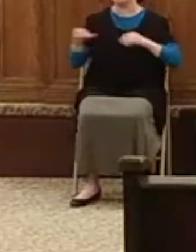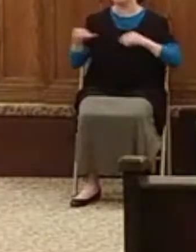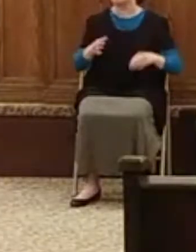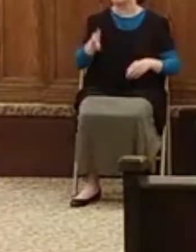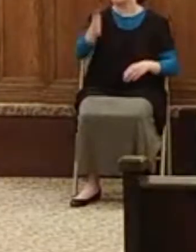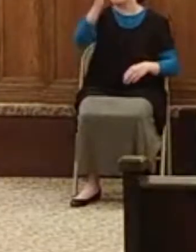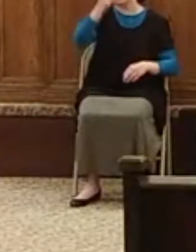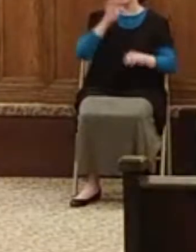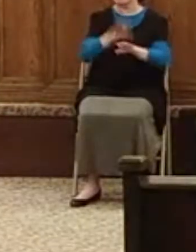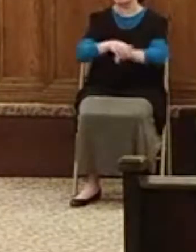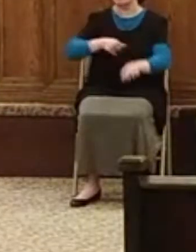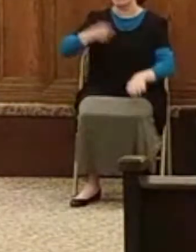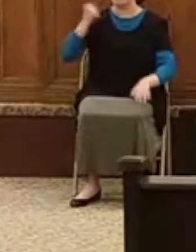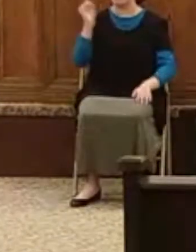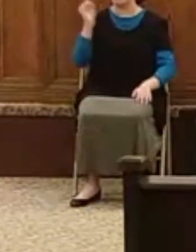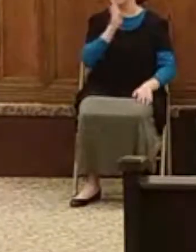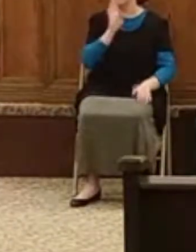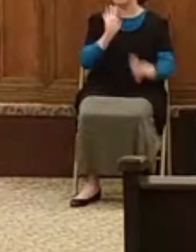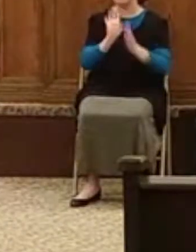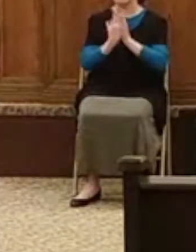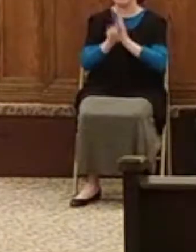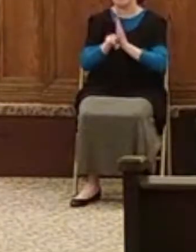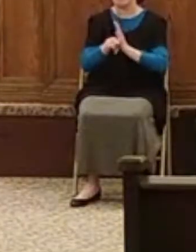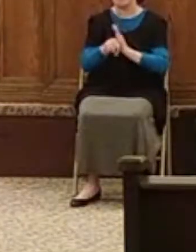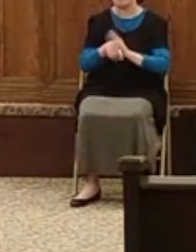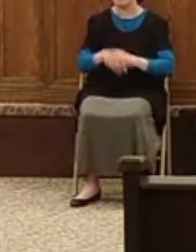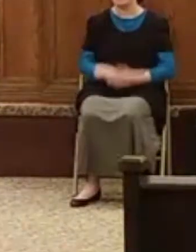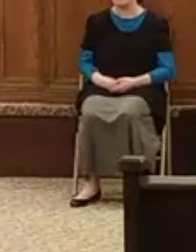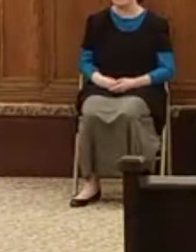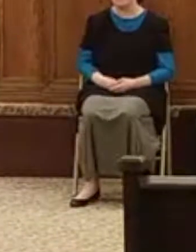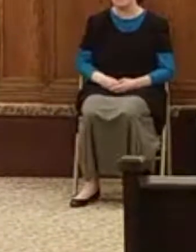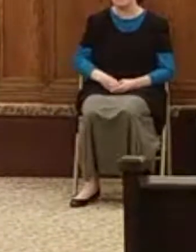what God has called me to be.